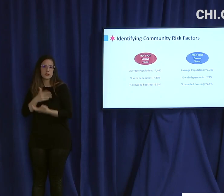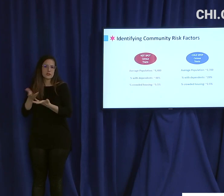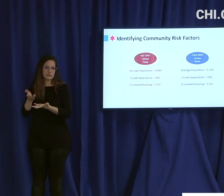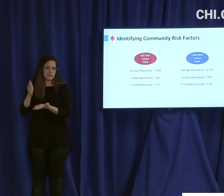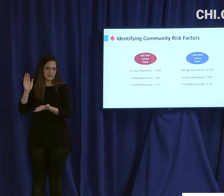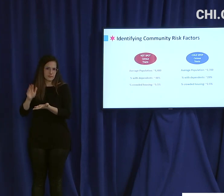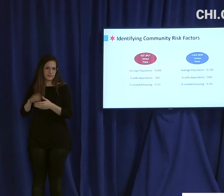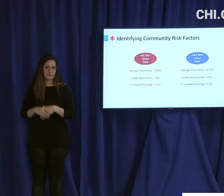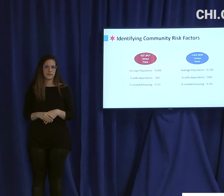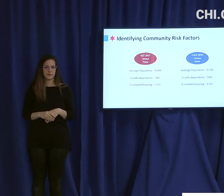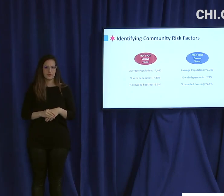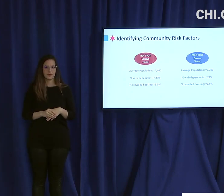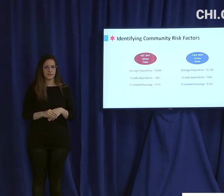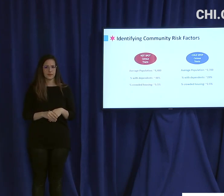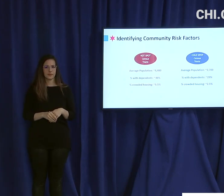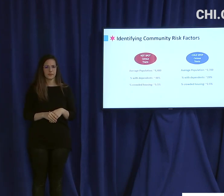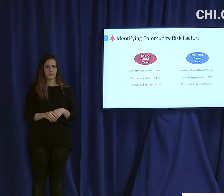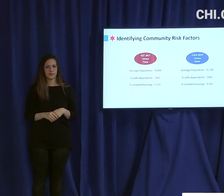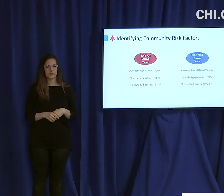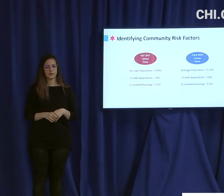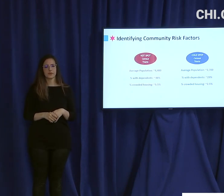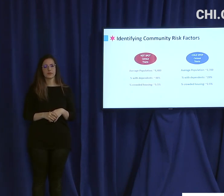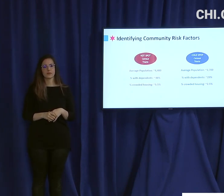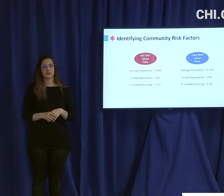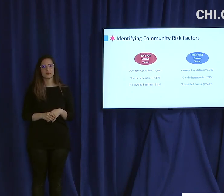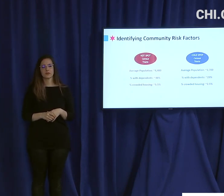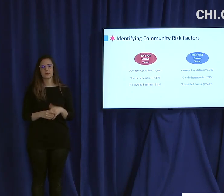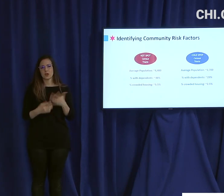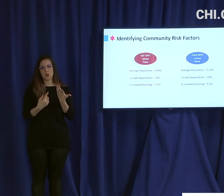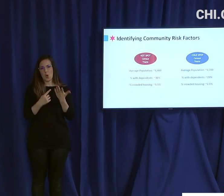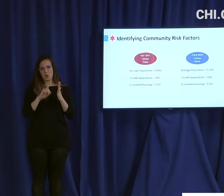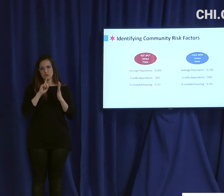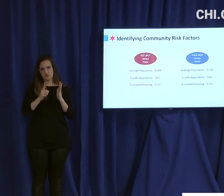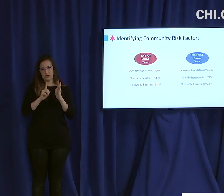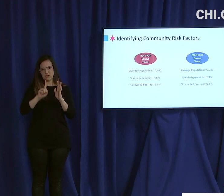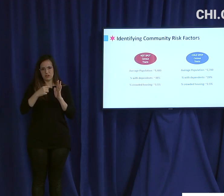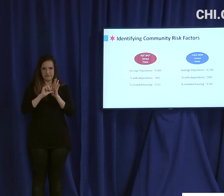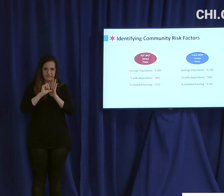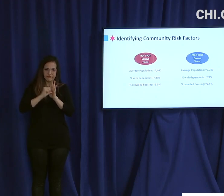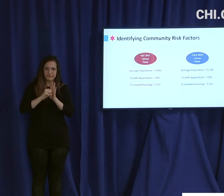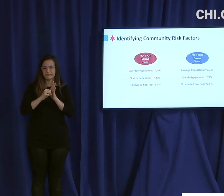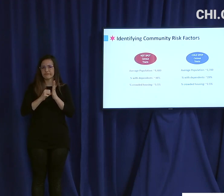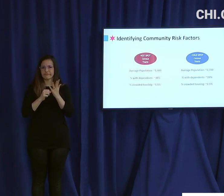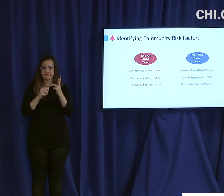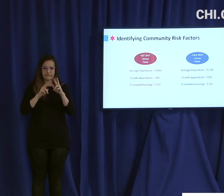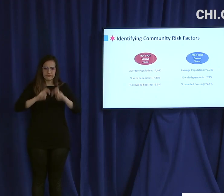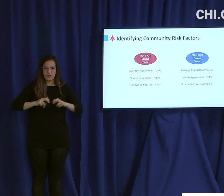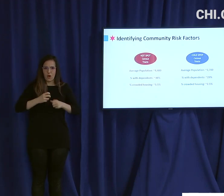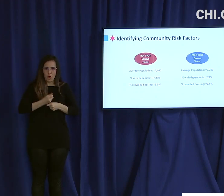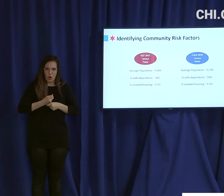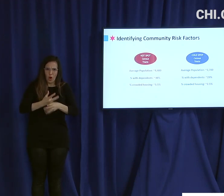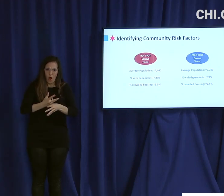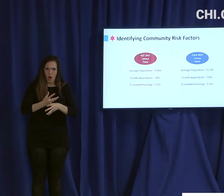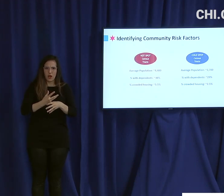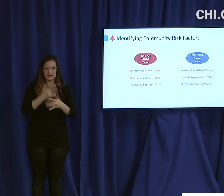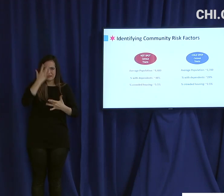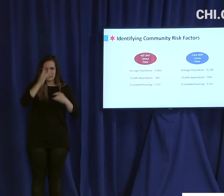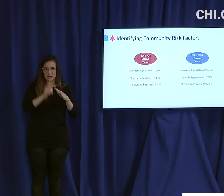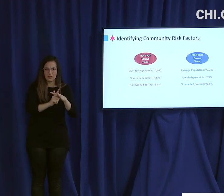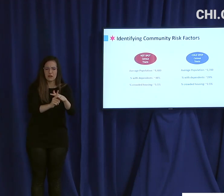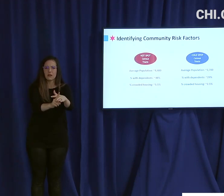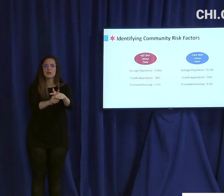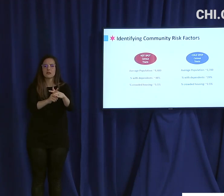as compared to 2.5% in cold spot areas, pointing to just underlying root causes where we think about some of the different ways in which